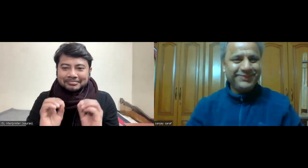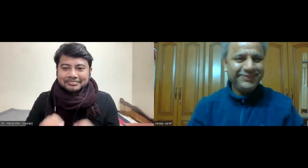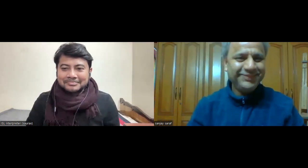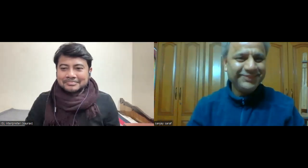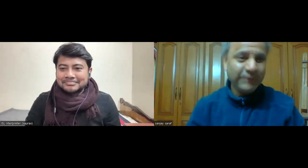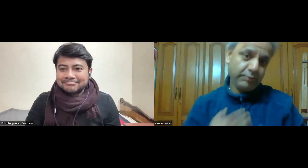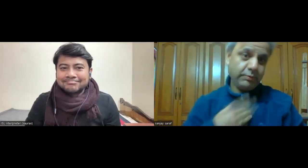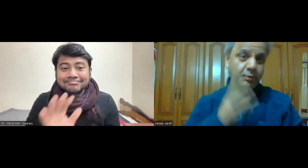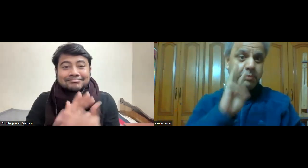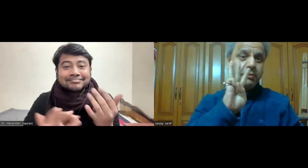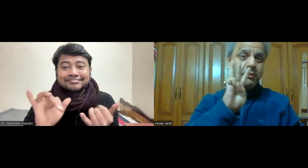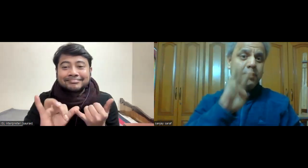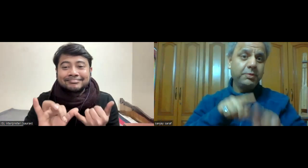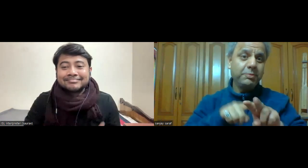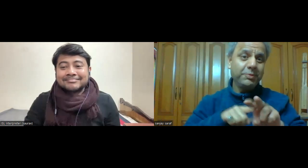Hare Krishna.